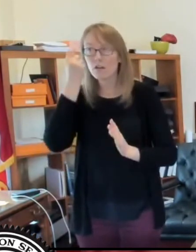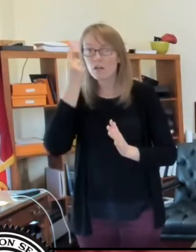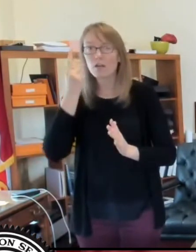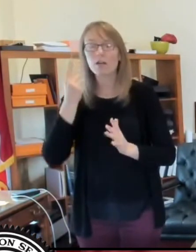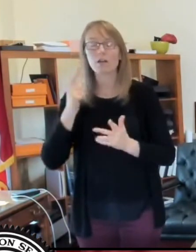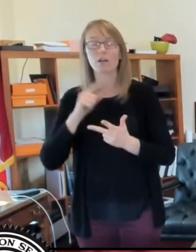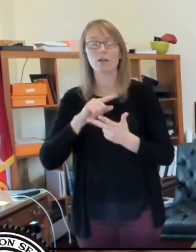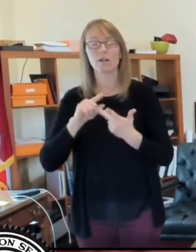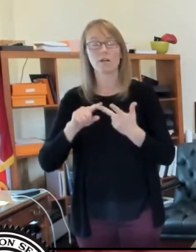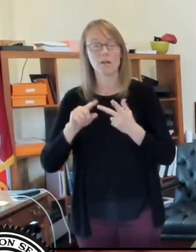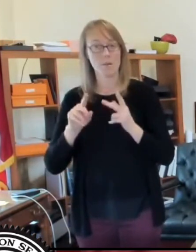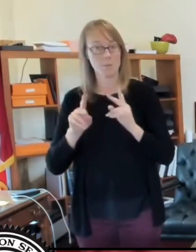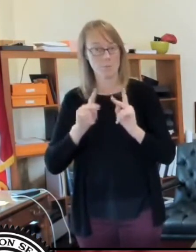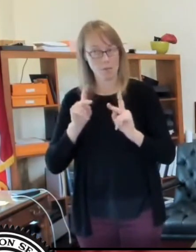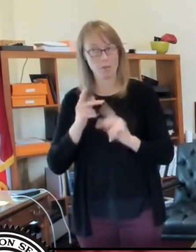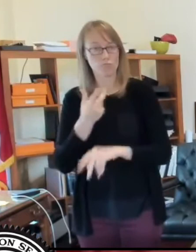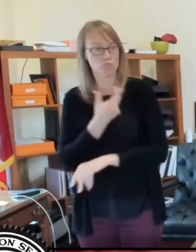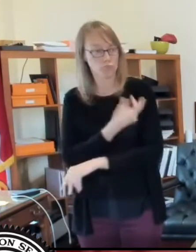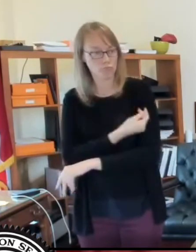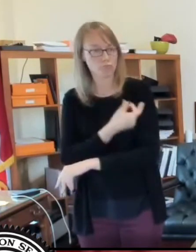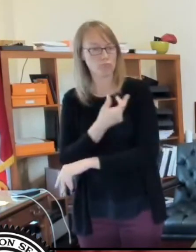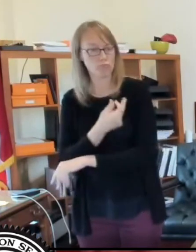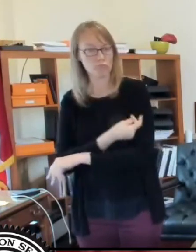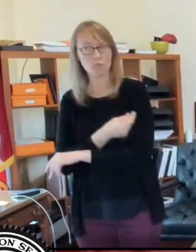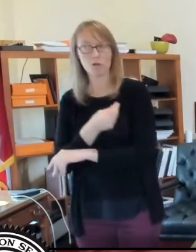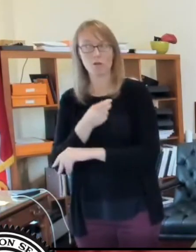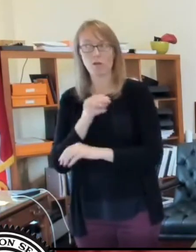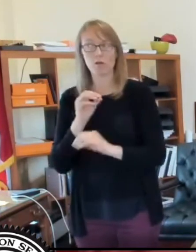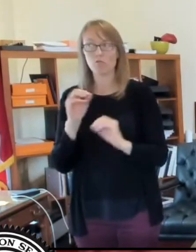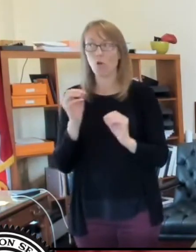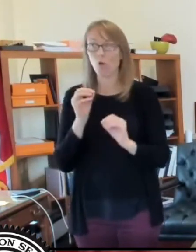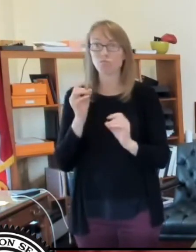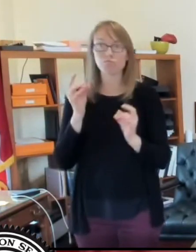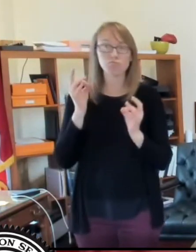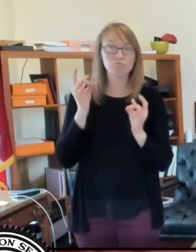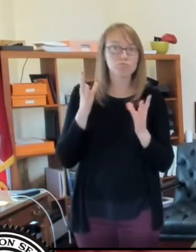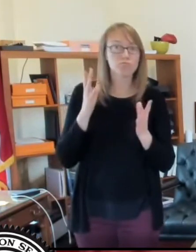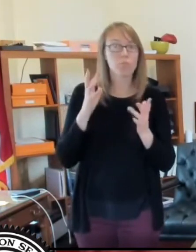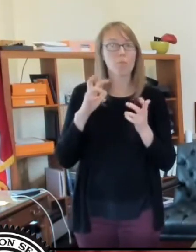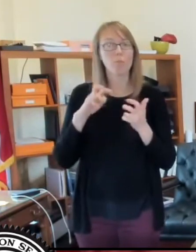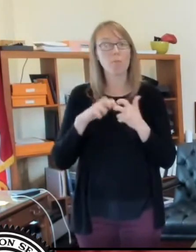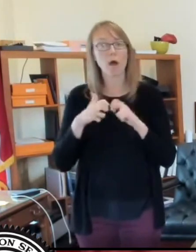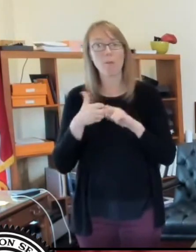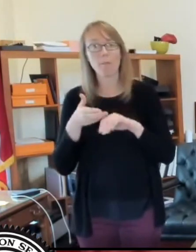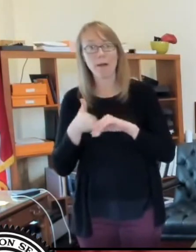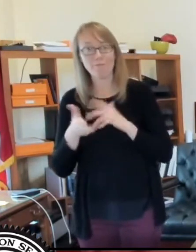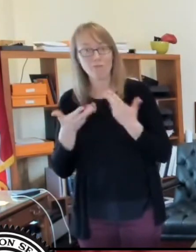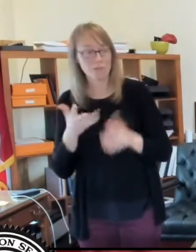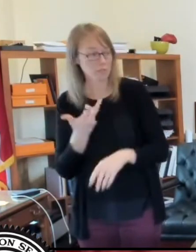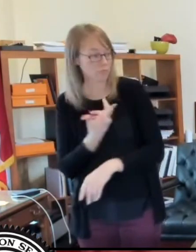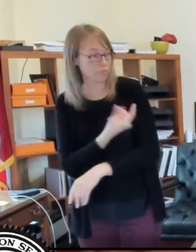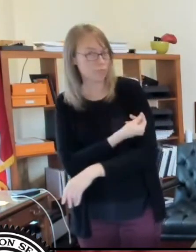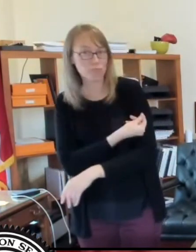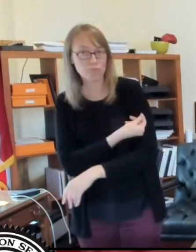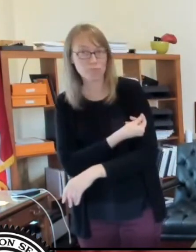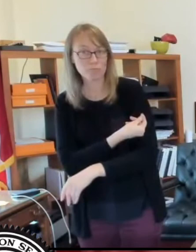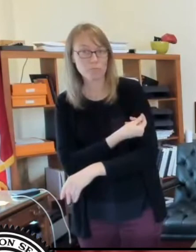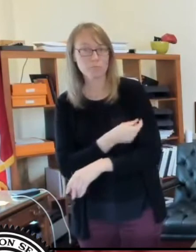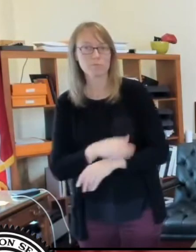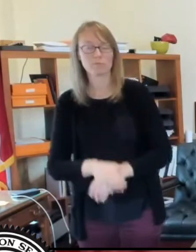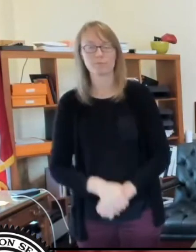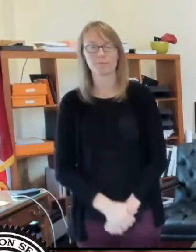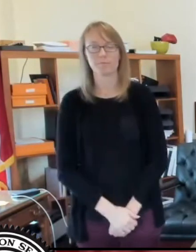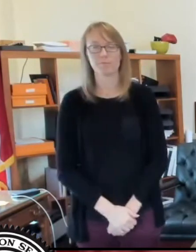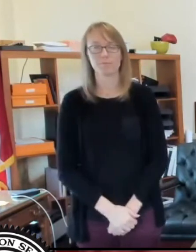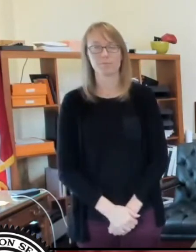having problems, then I think more and more people will want to get it. Because as we know, getting COVID is a